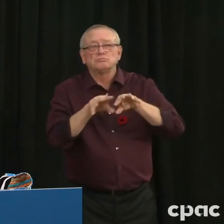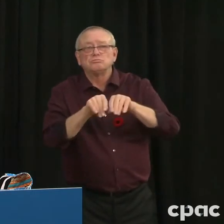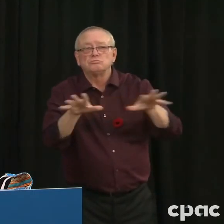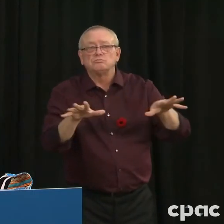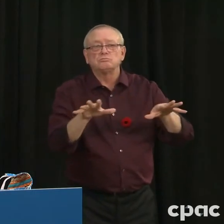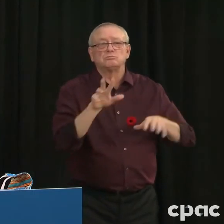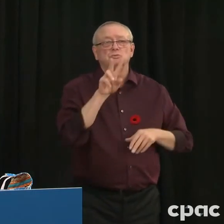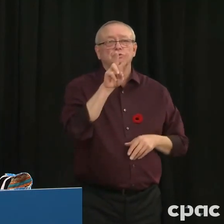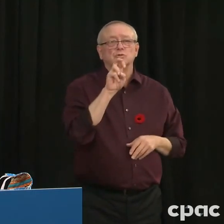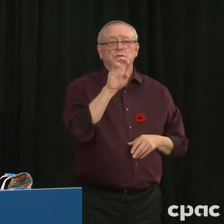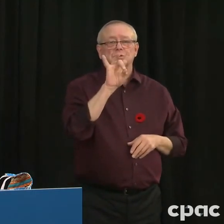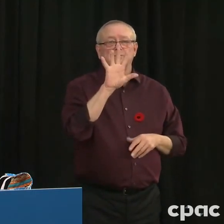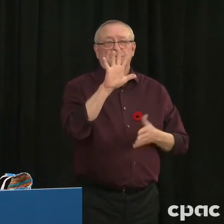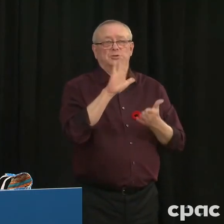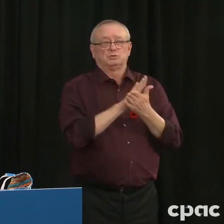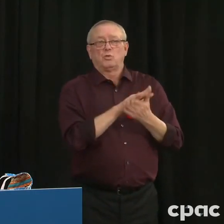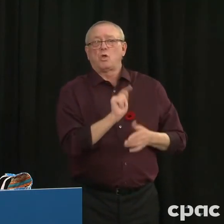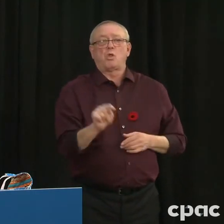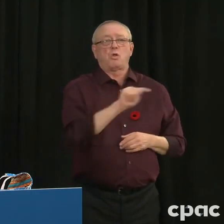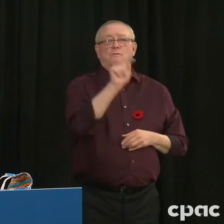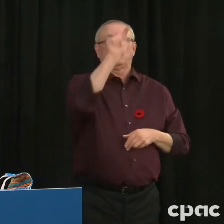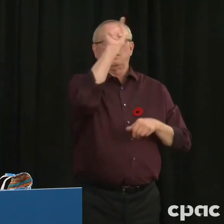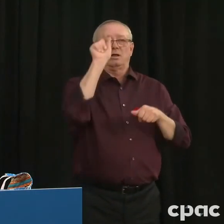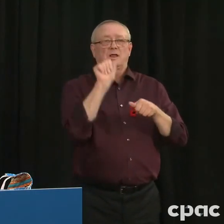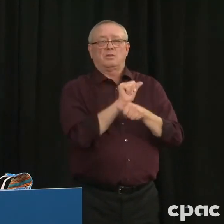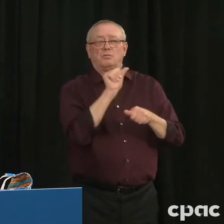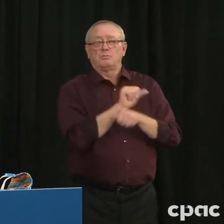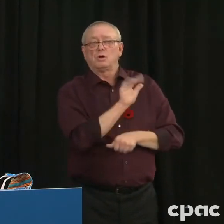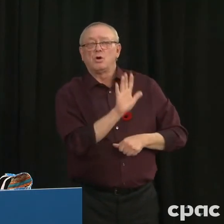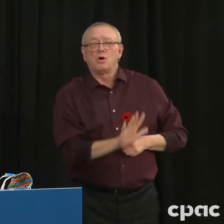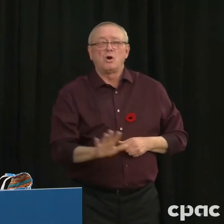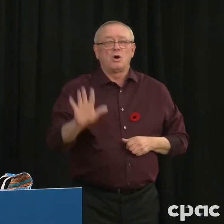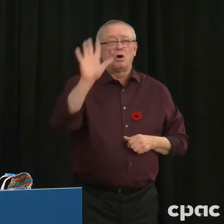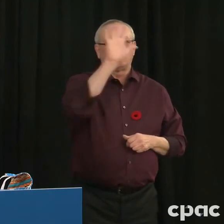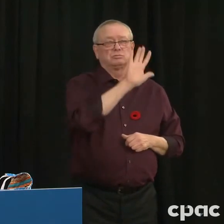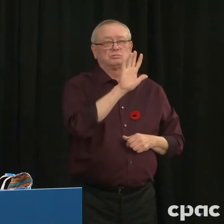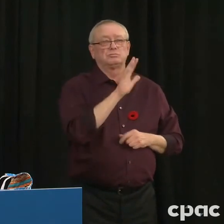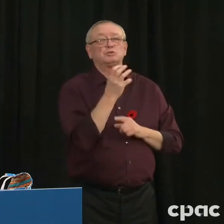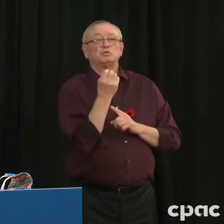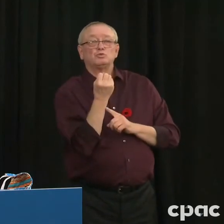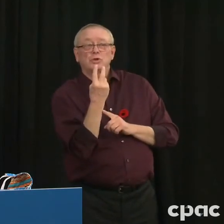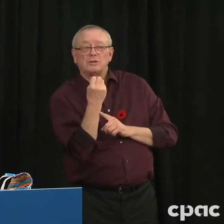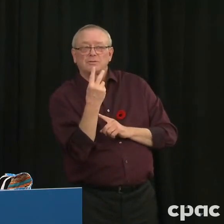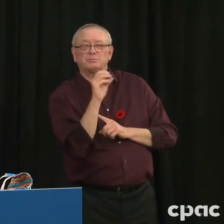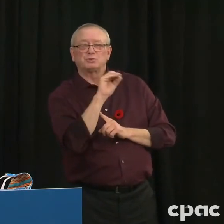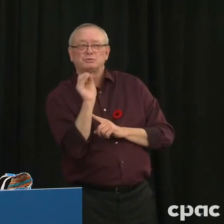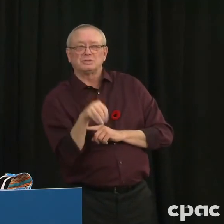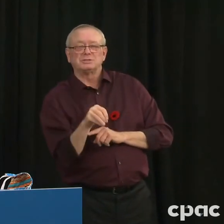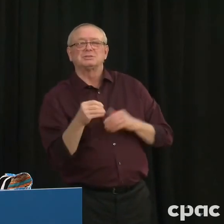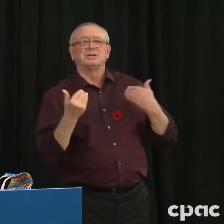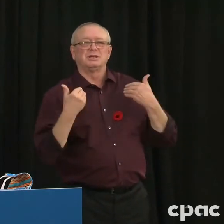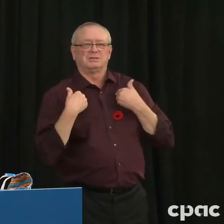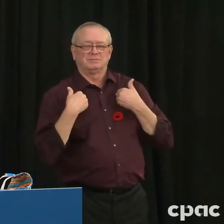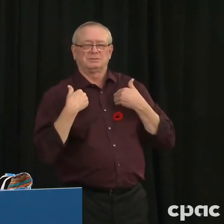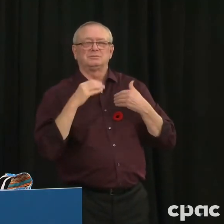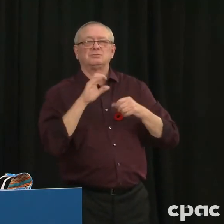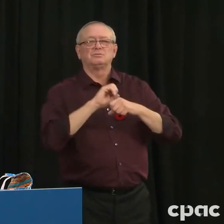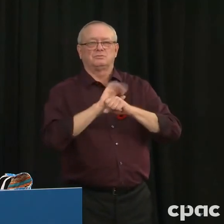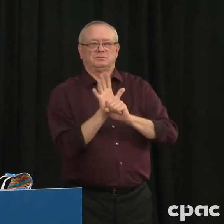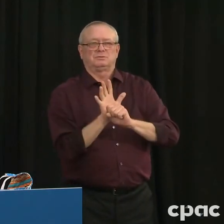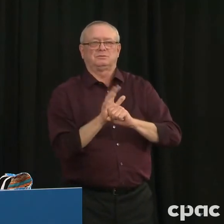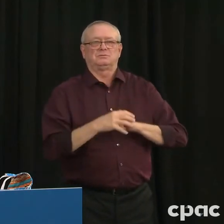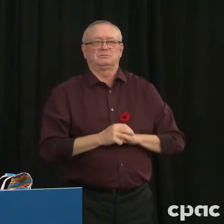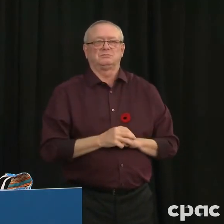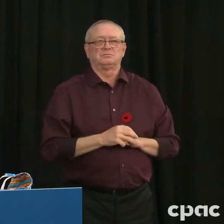of the schools in the province. Currently, these schools have 911 active cases in total. This